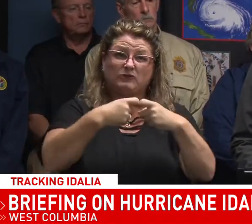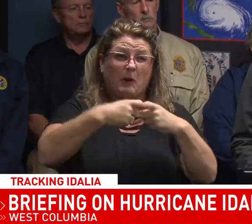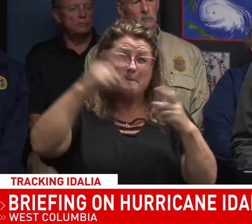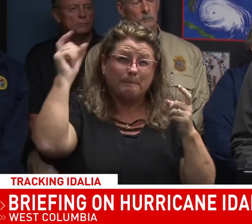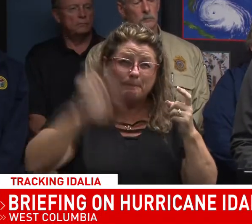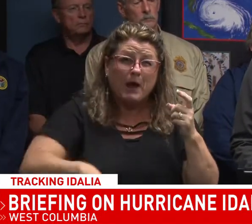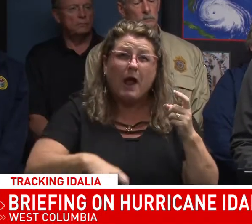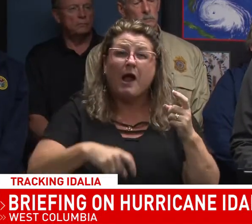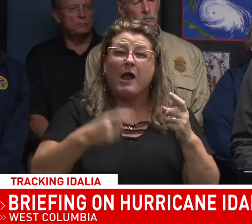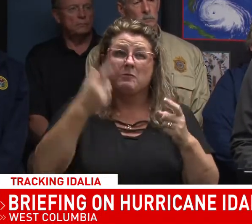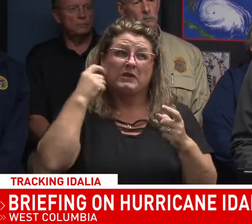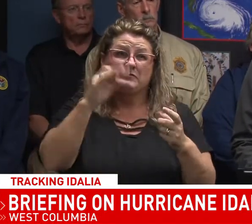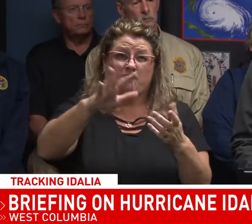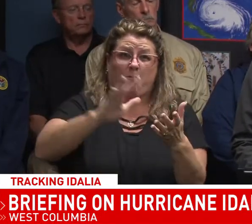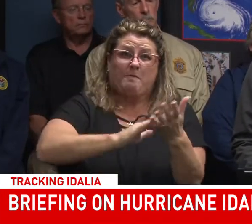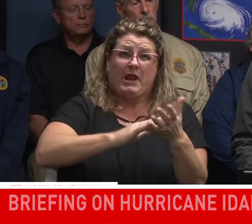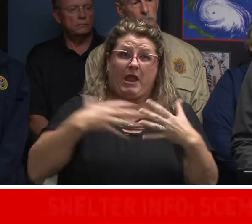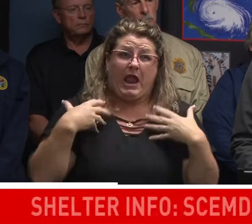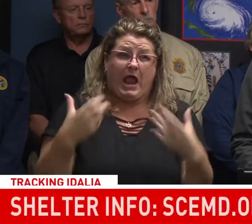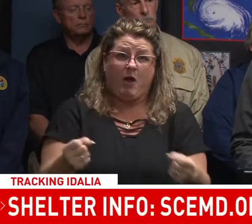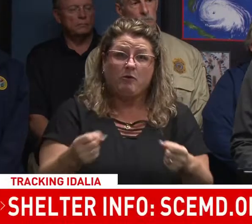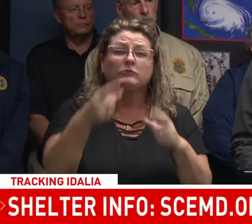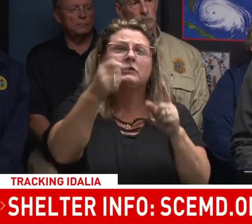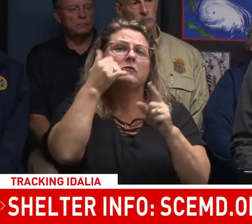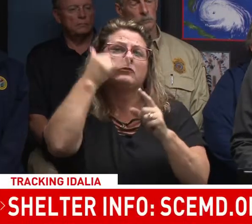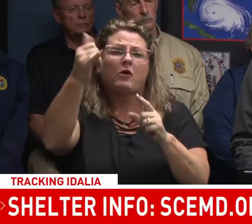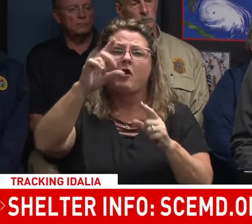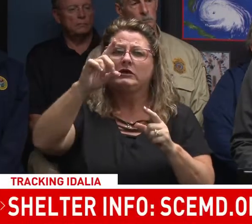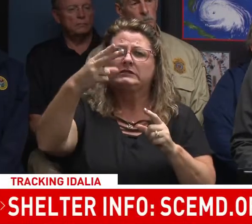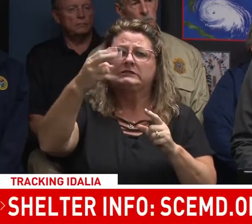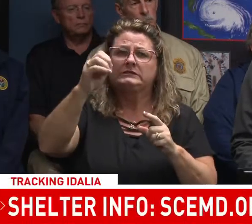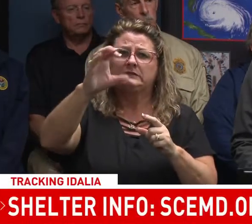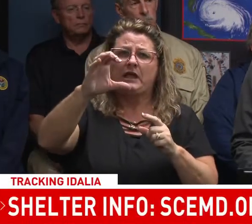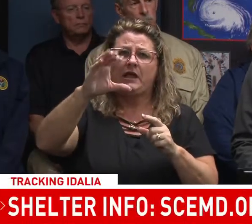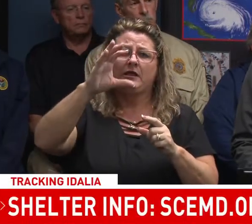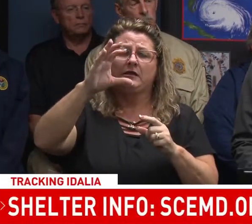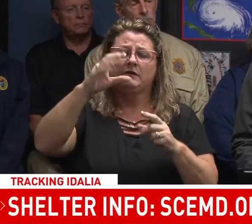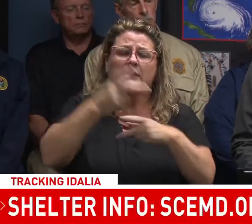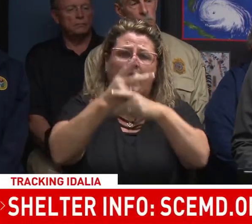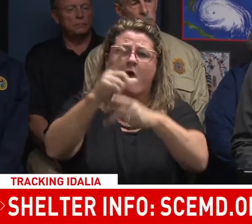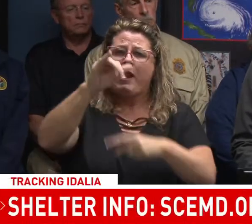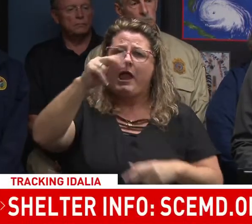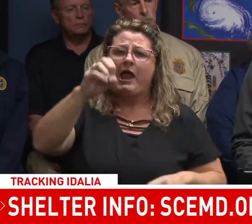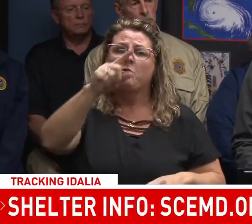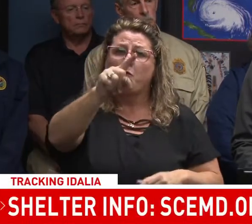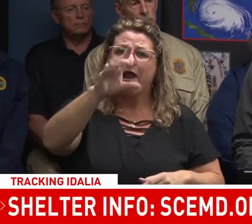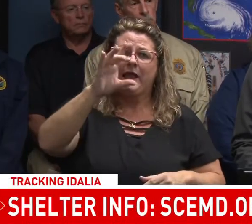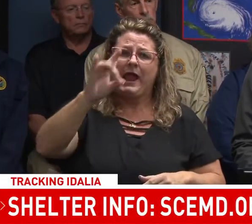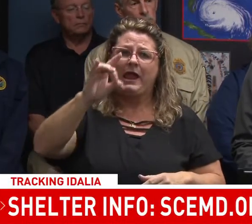due to a medical condition, you can call the DHEC care line at